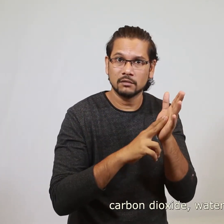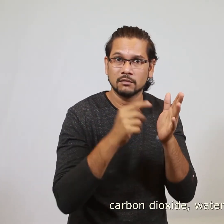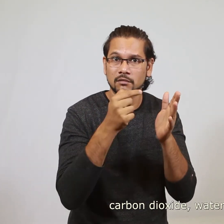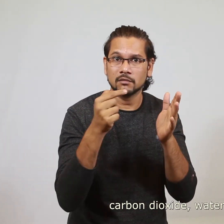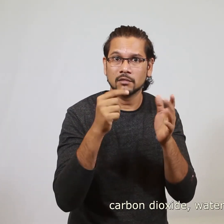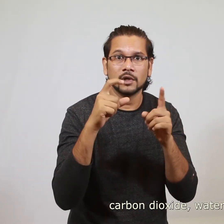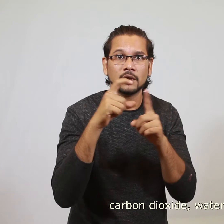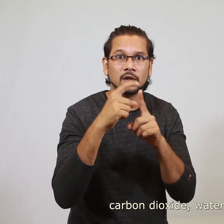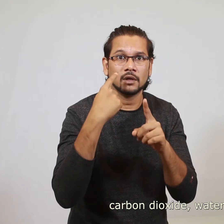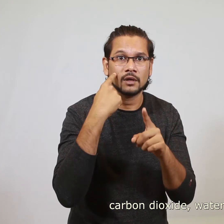water vapor,